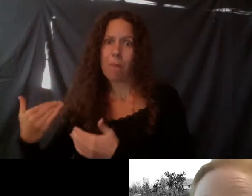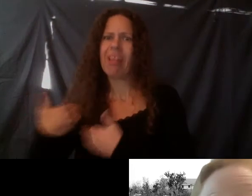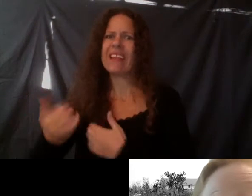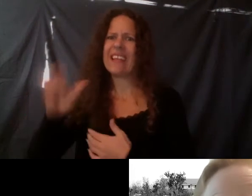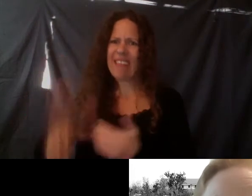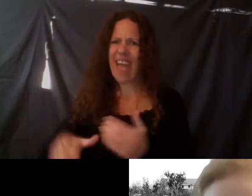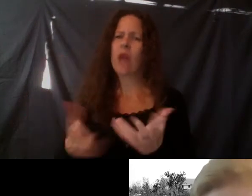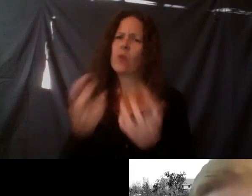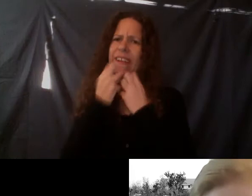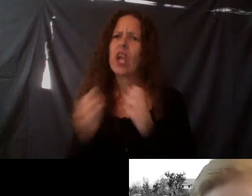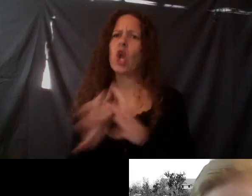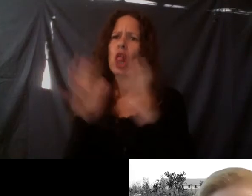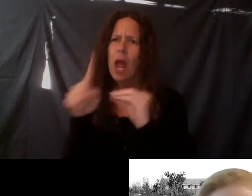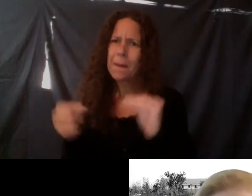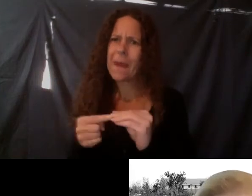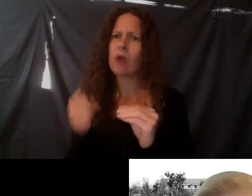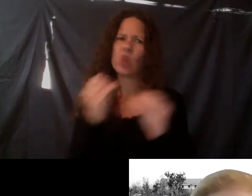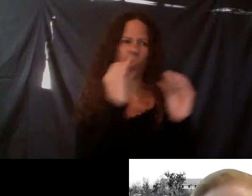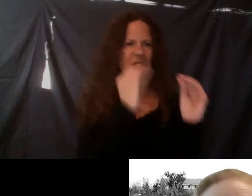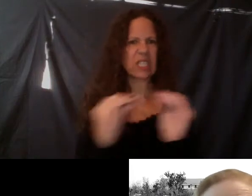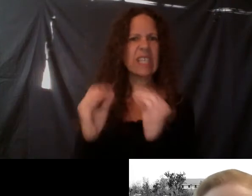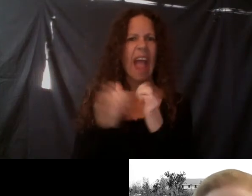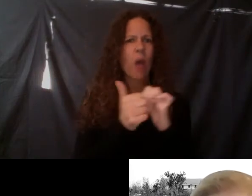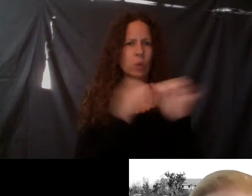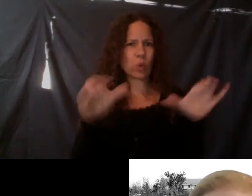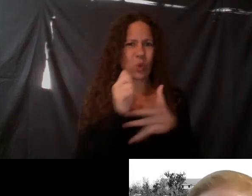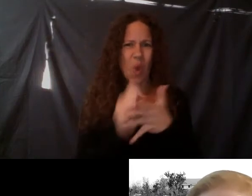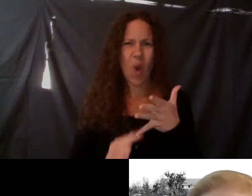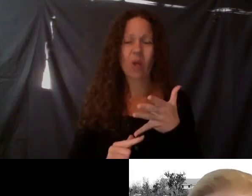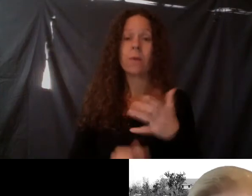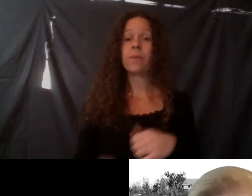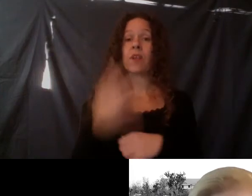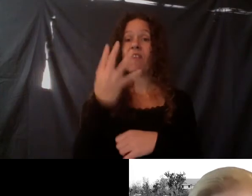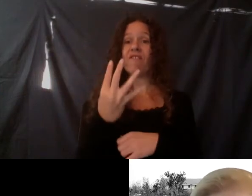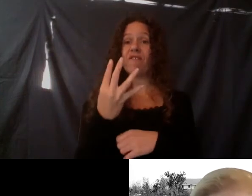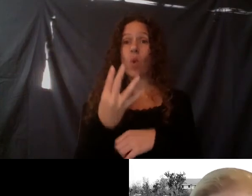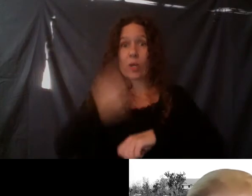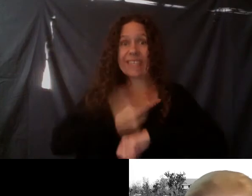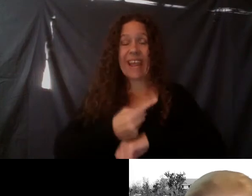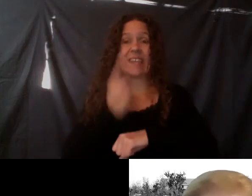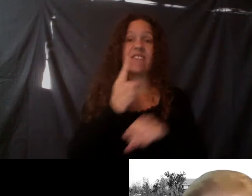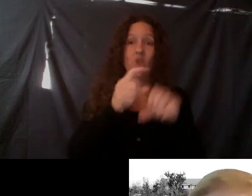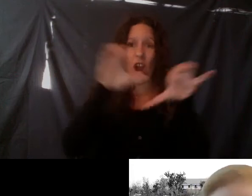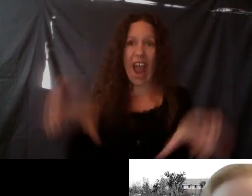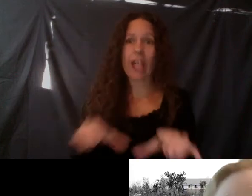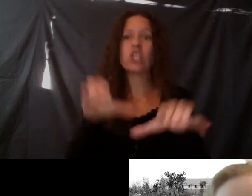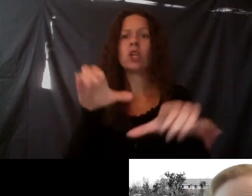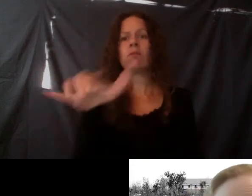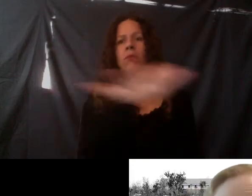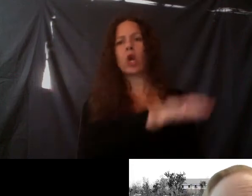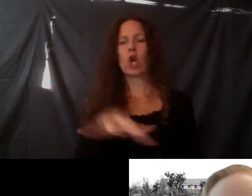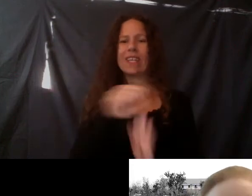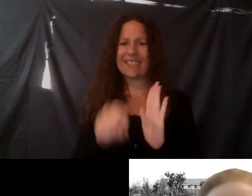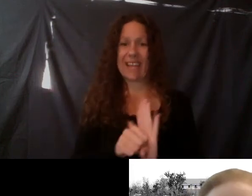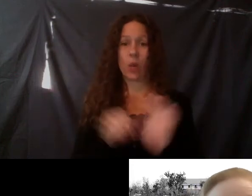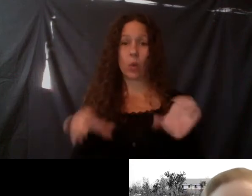how to do huge mobilizations virtually. We did 4 statewide days of action between March and August so that we could